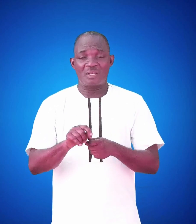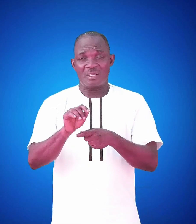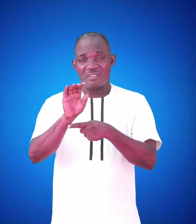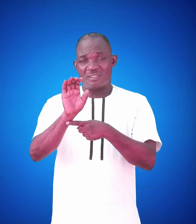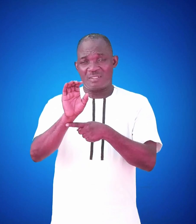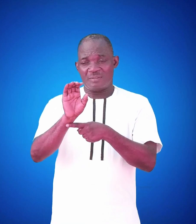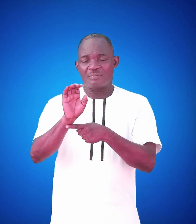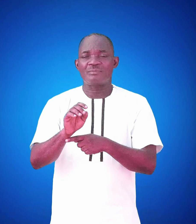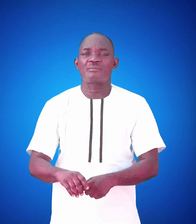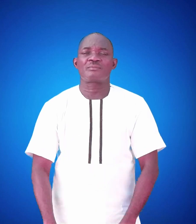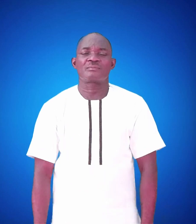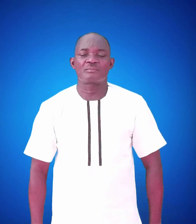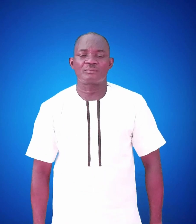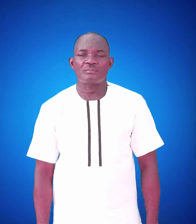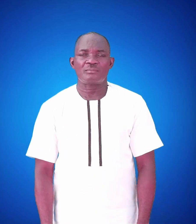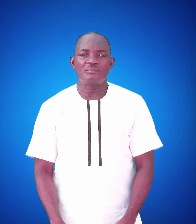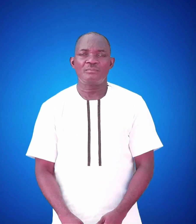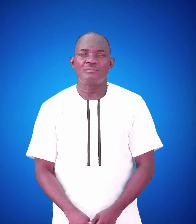C.